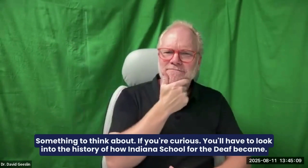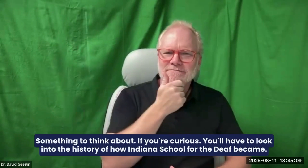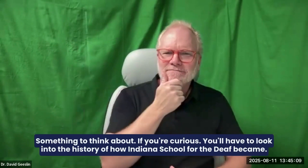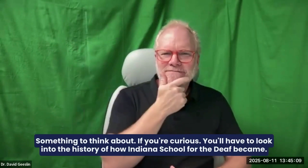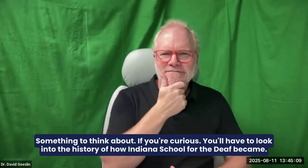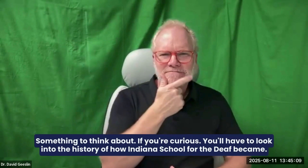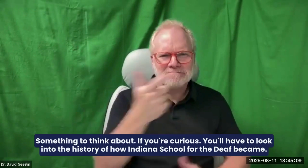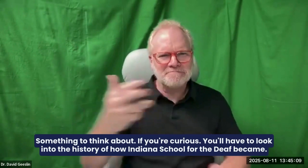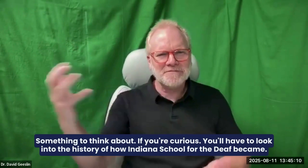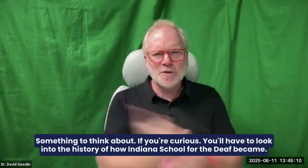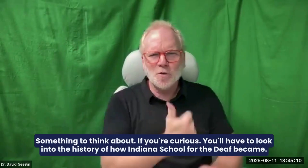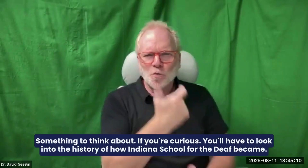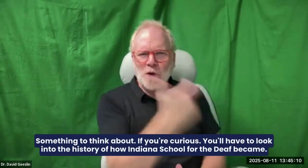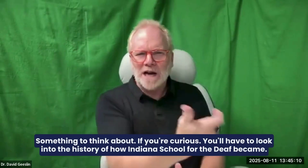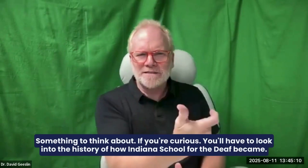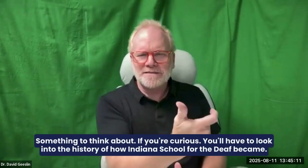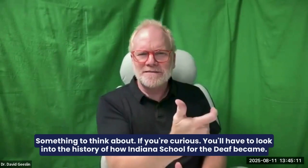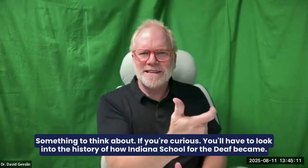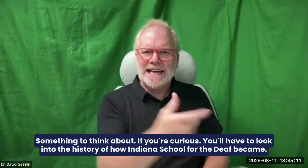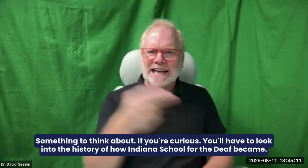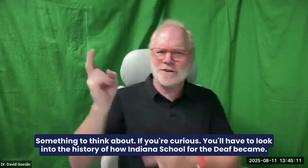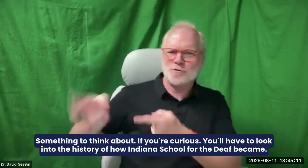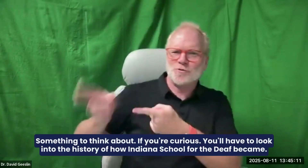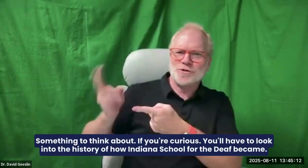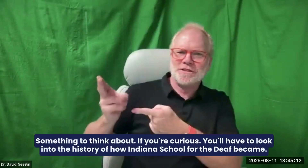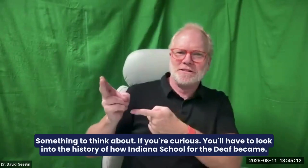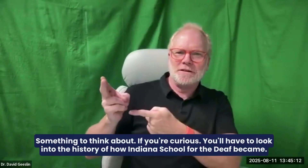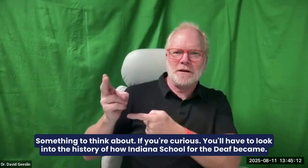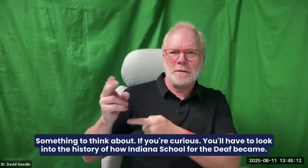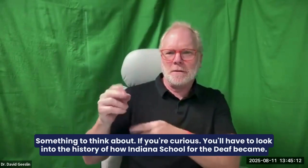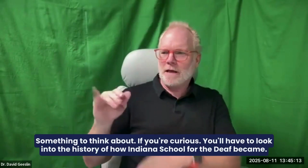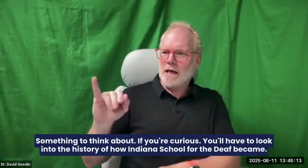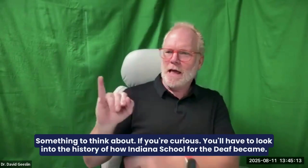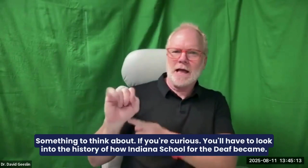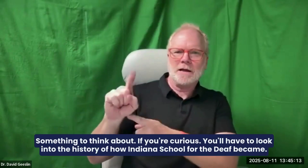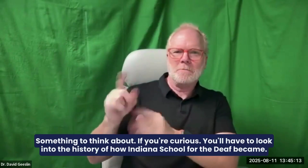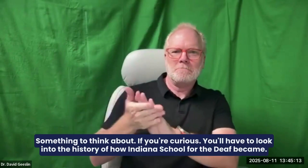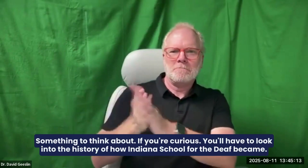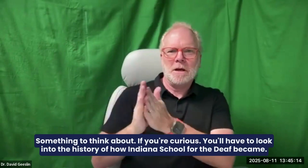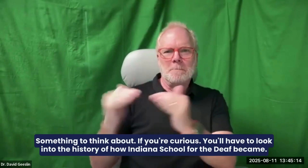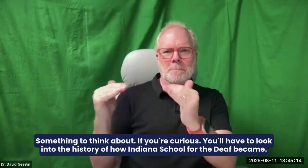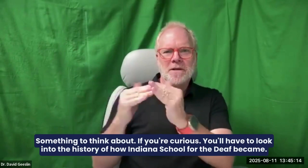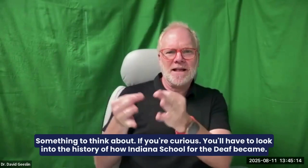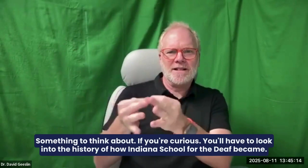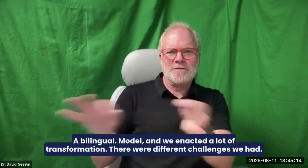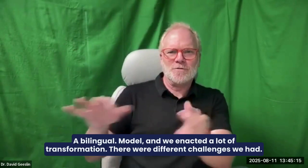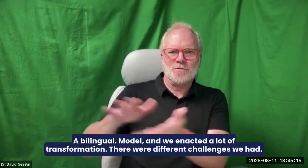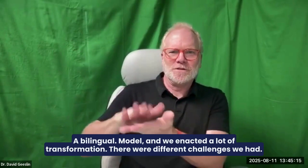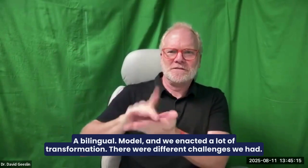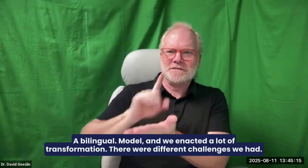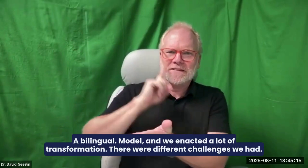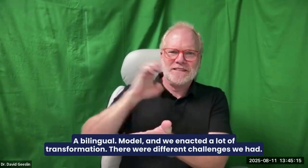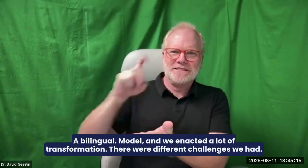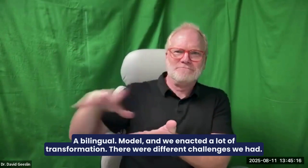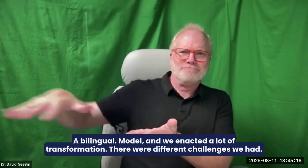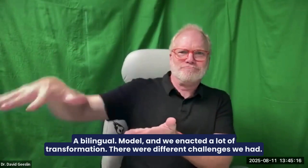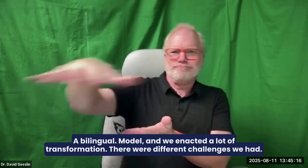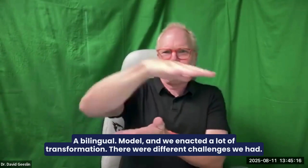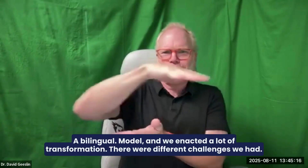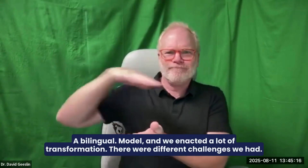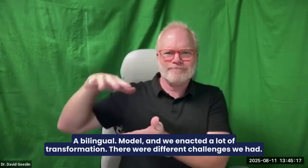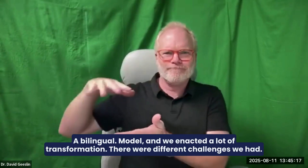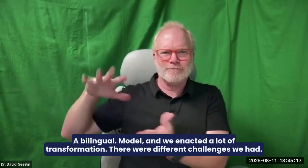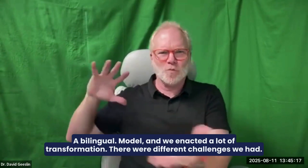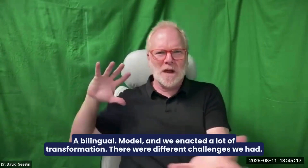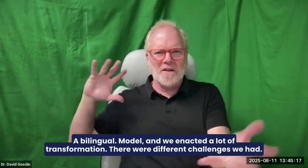to lead different? Something to think about. If you're curious, You'll have to look into the history of how